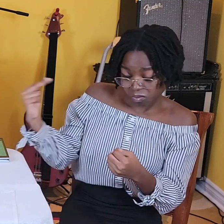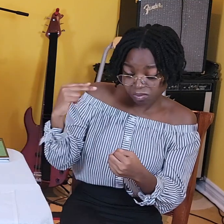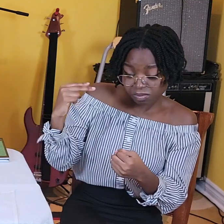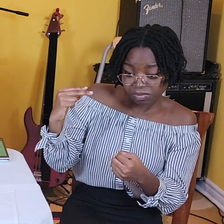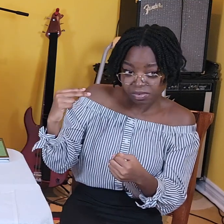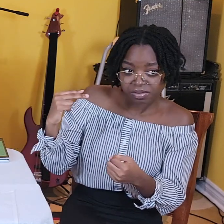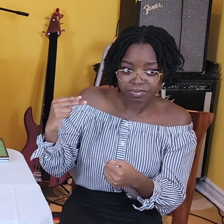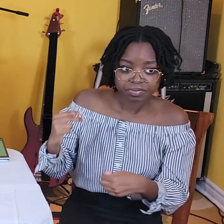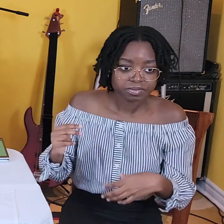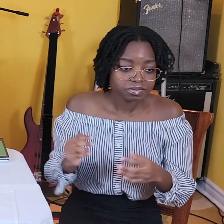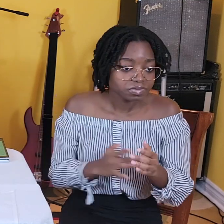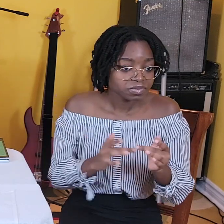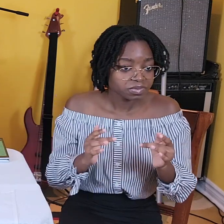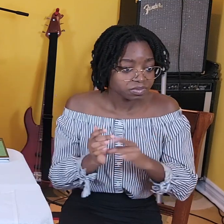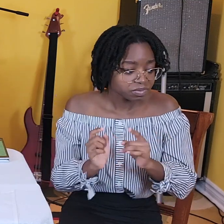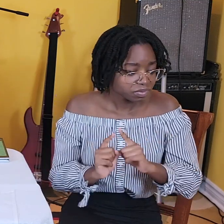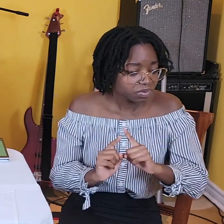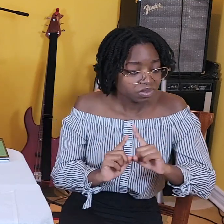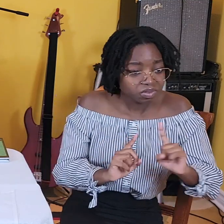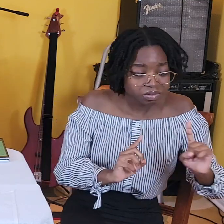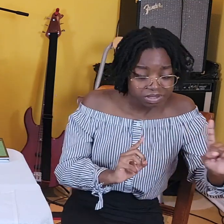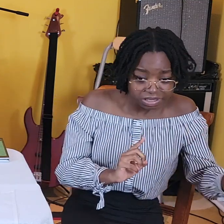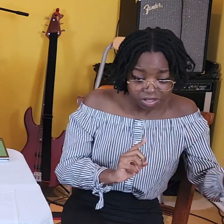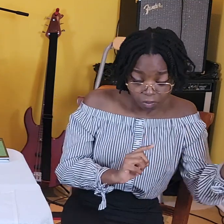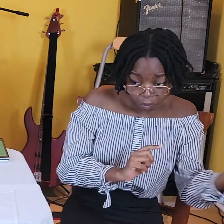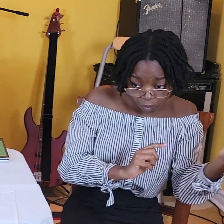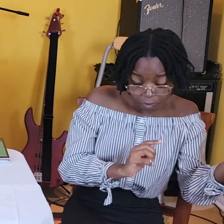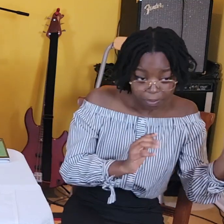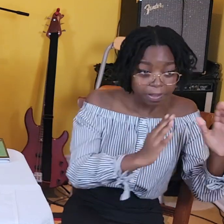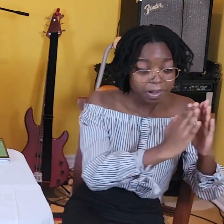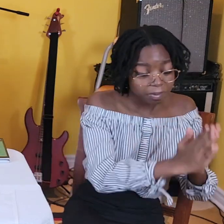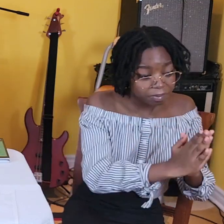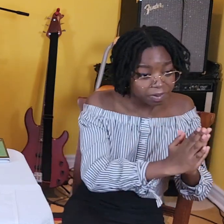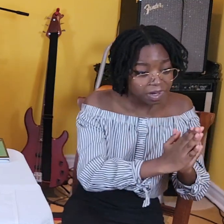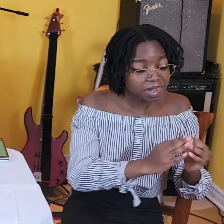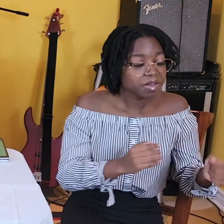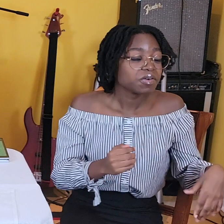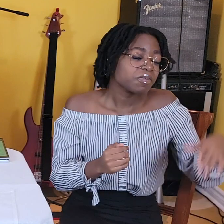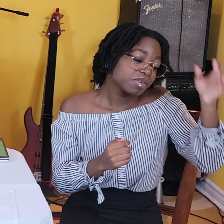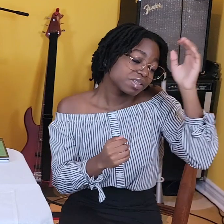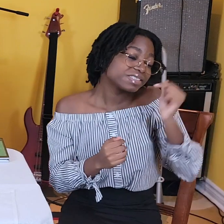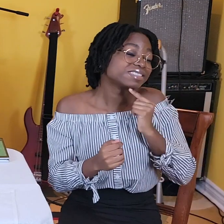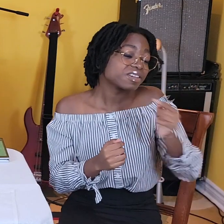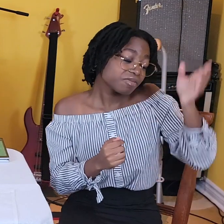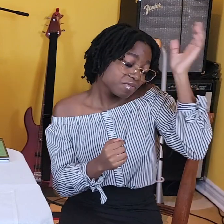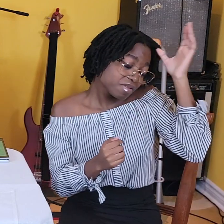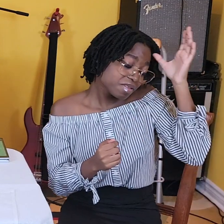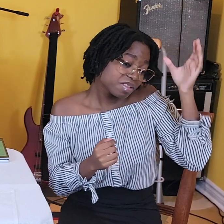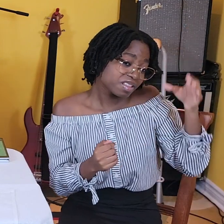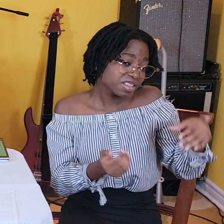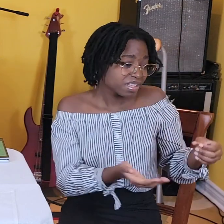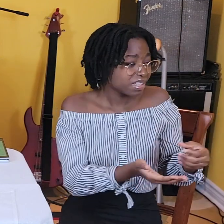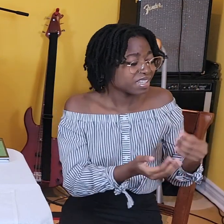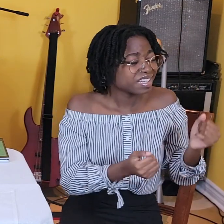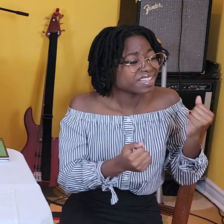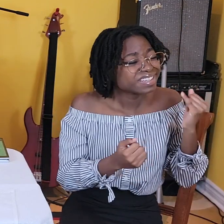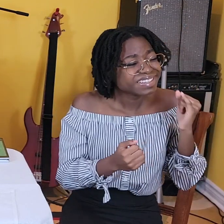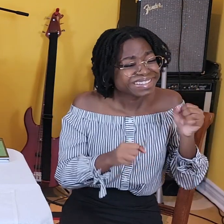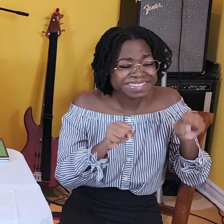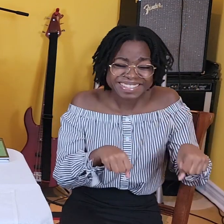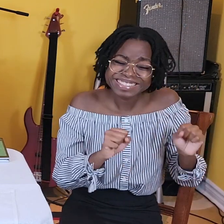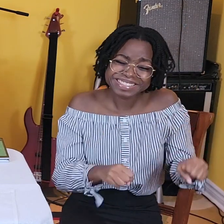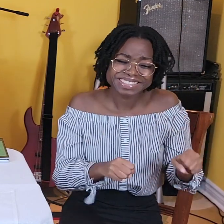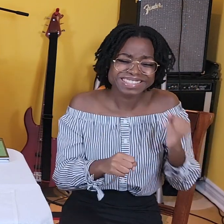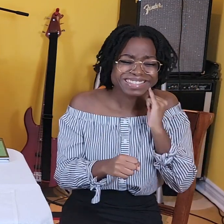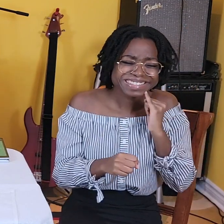prayed, saying, "Oh, my Father, if it is possible, let this cup pass from me. Nevertheless, not as I will, but as you